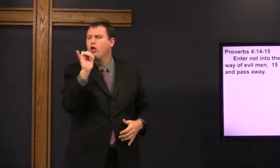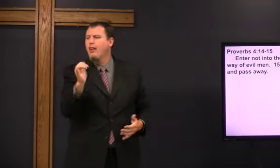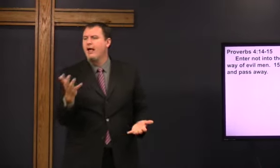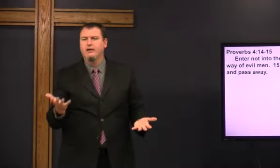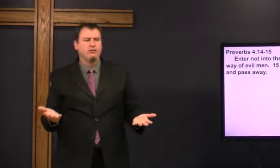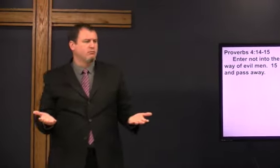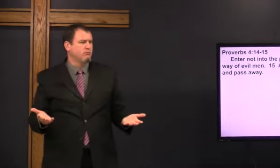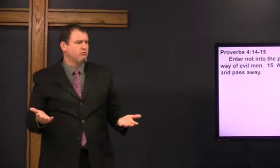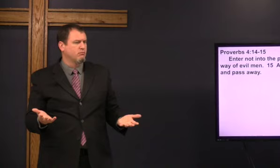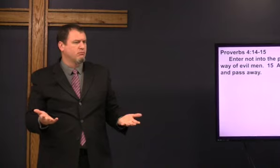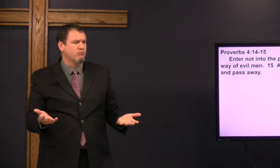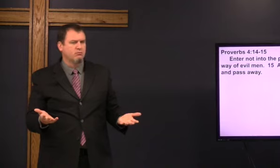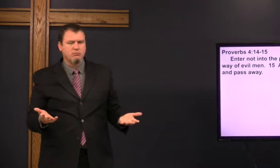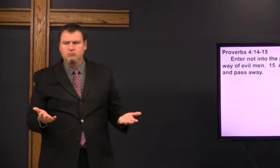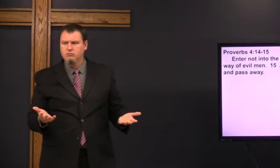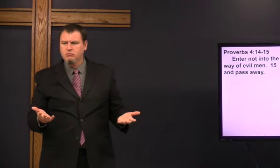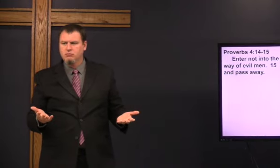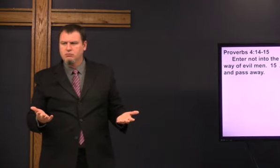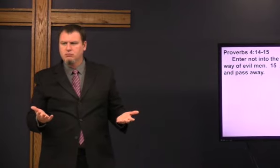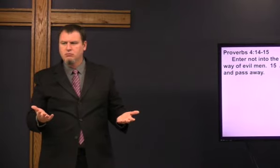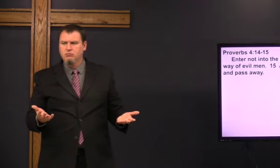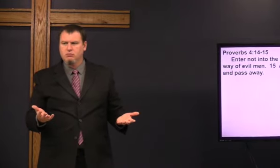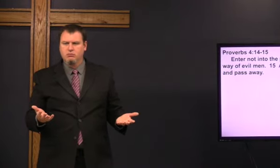today, what would that look like?